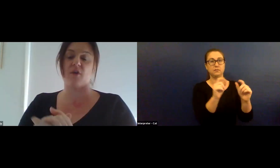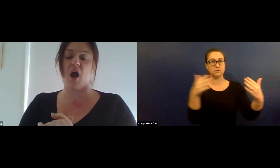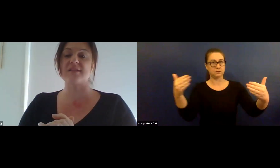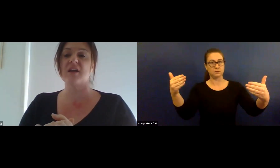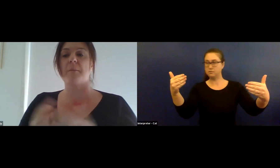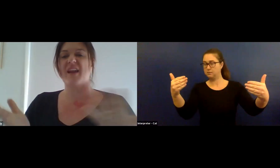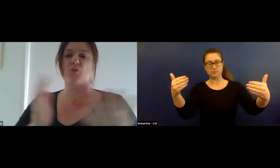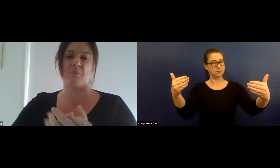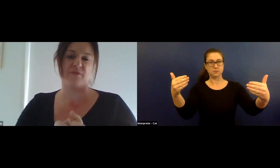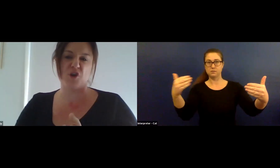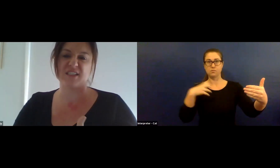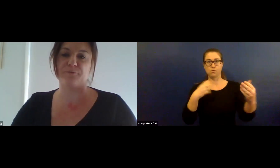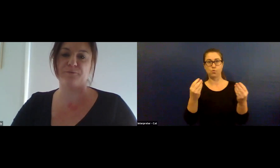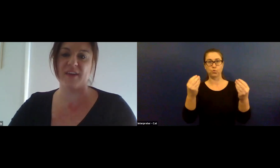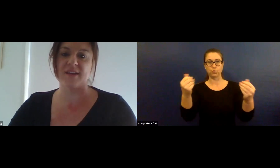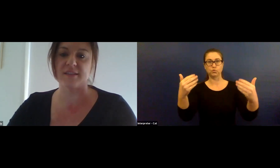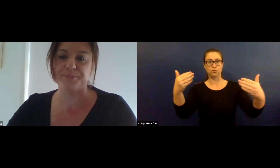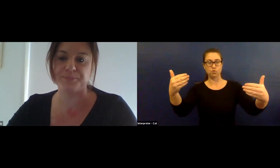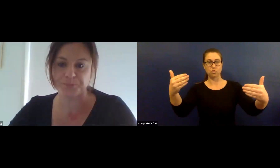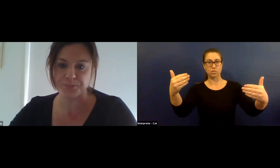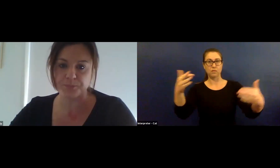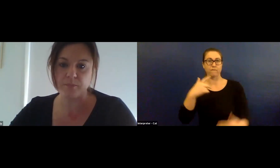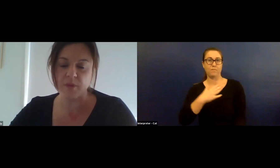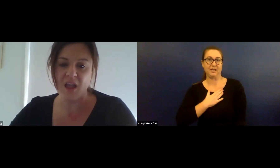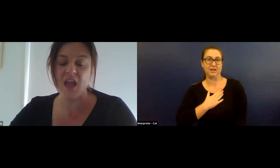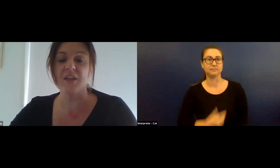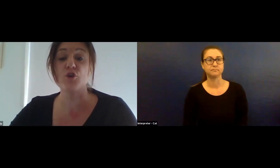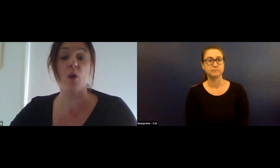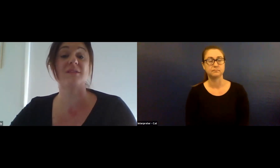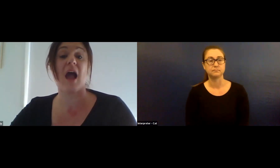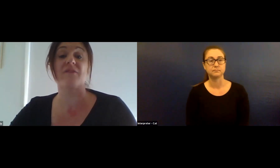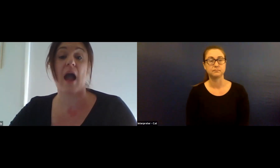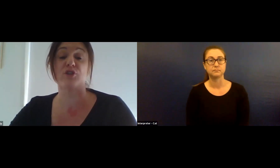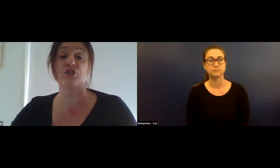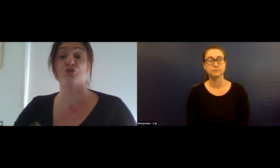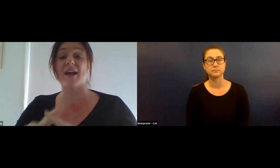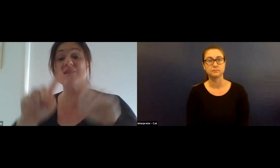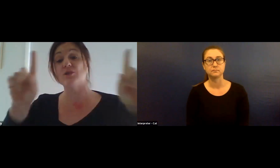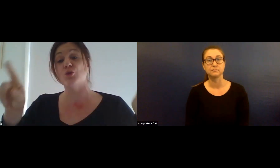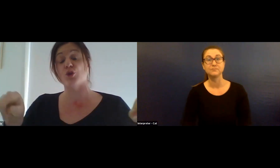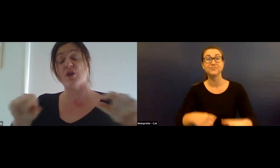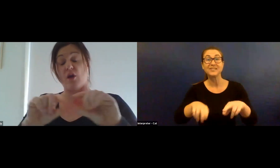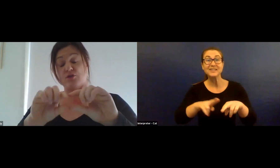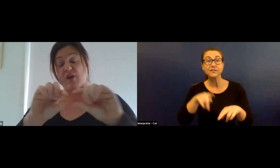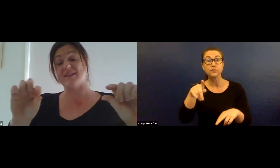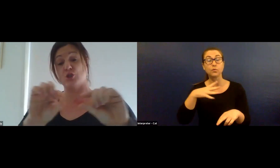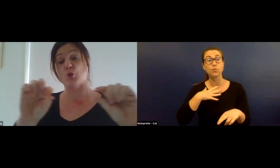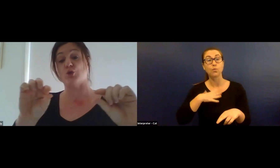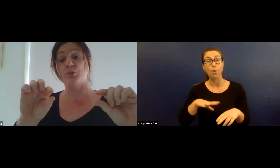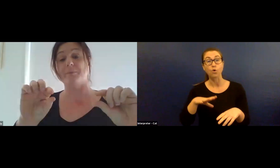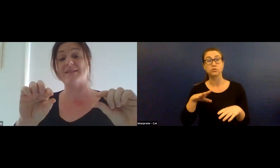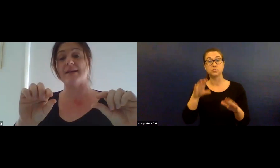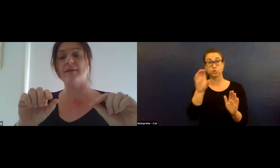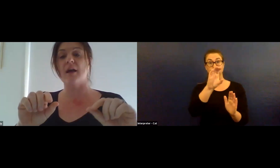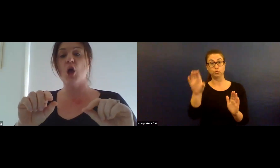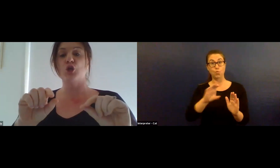another device, and everyone prefers different things. If you're going to have captions straight into your